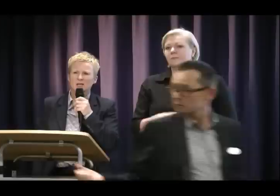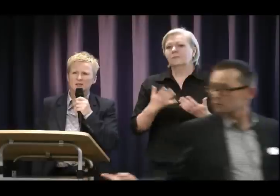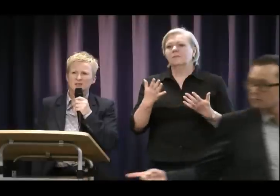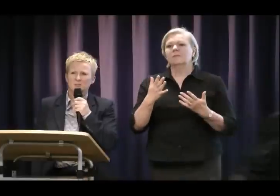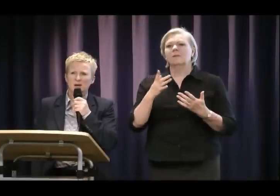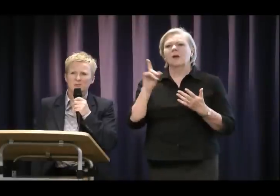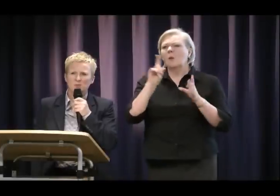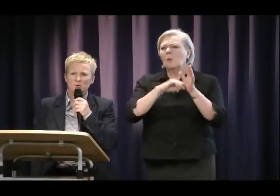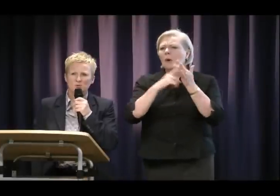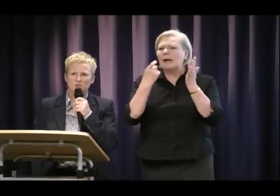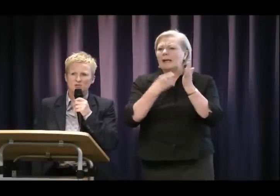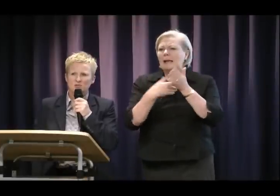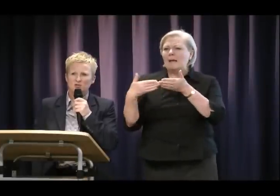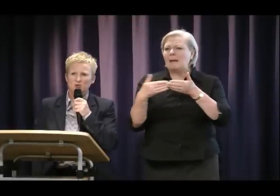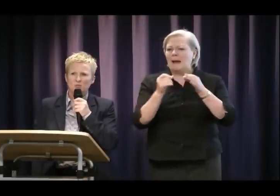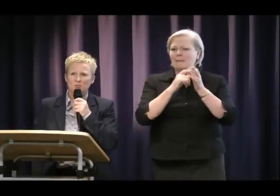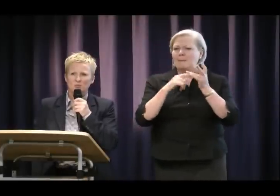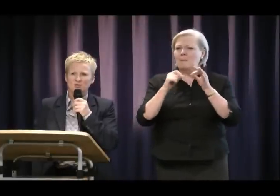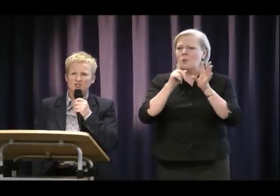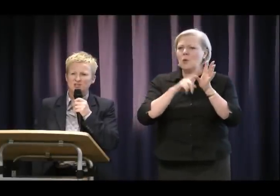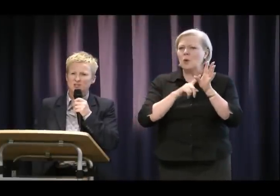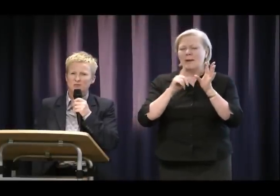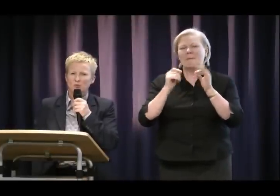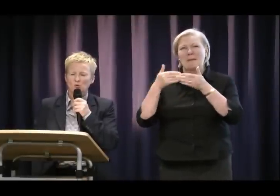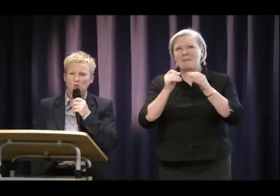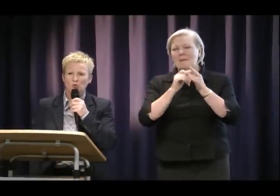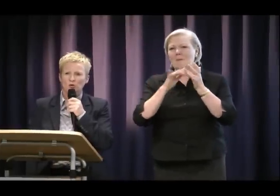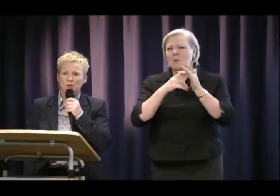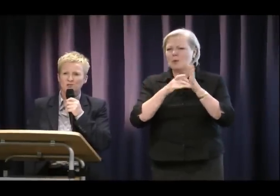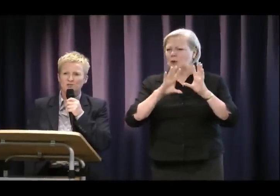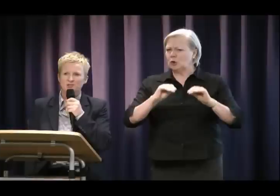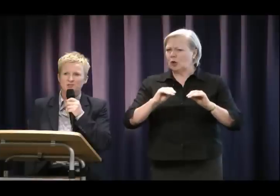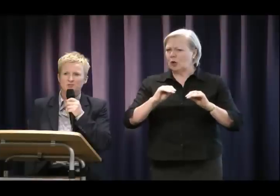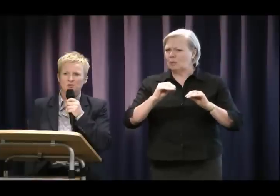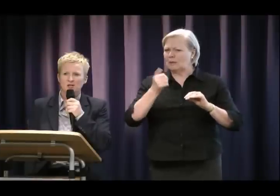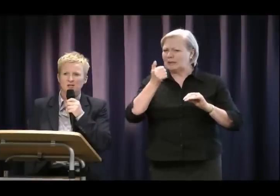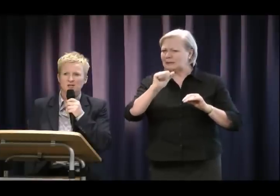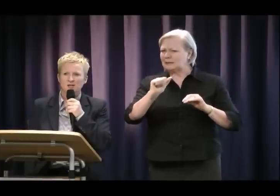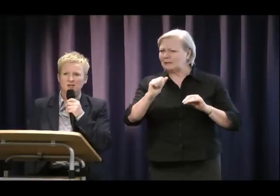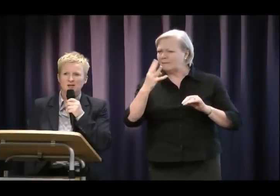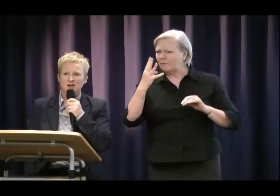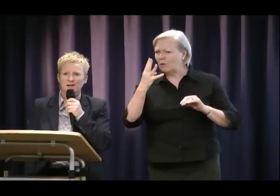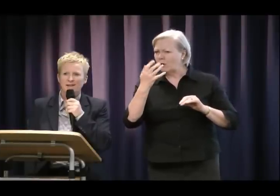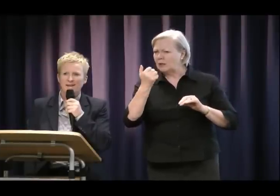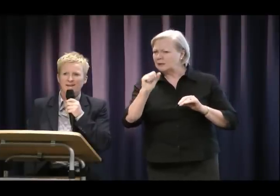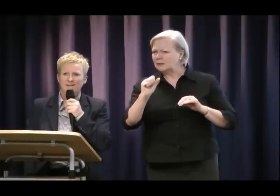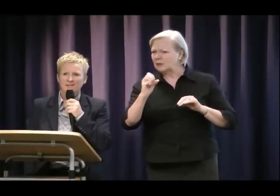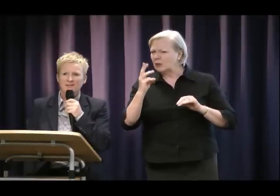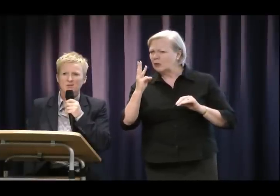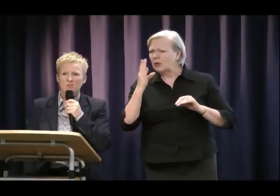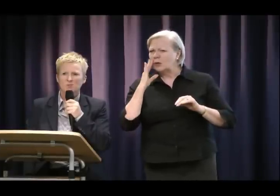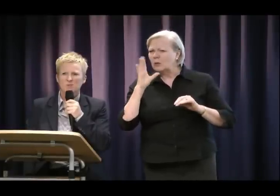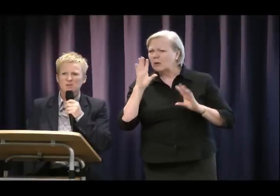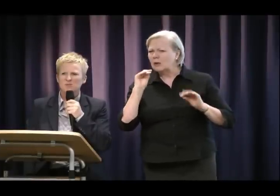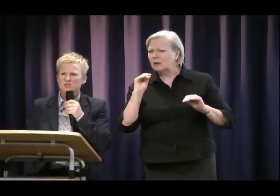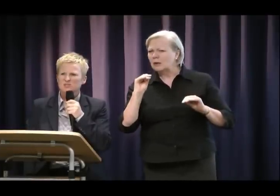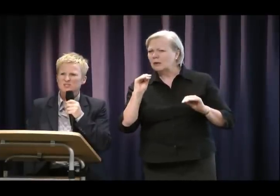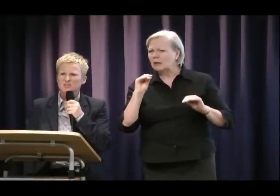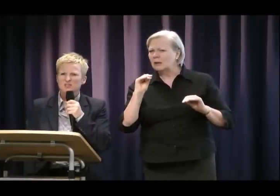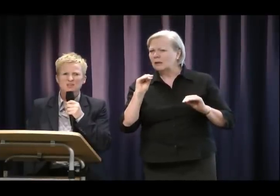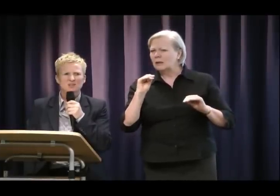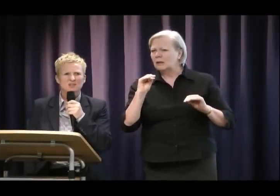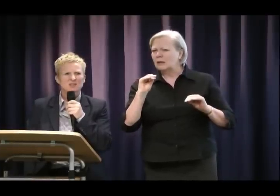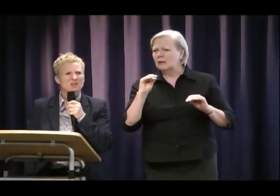What year did the baby boomers stop? Was it 64 or 1963? Can anyone remember? Was